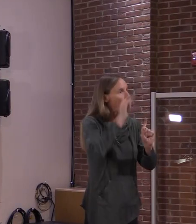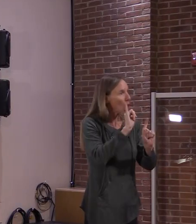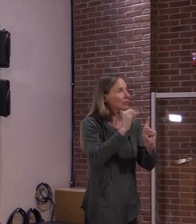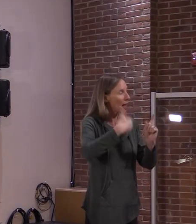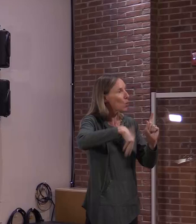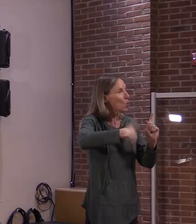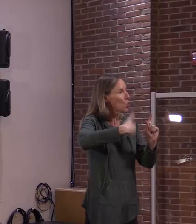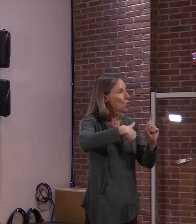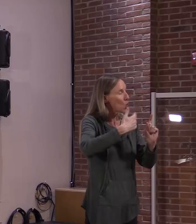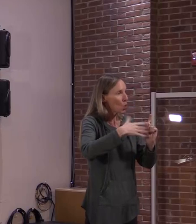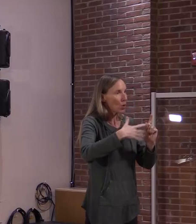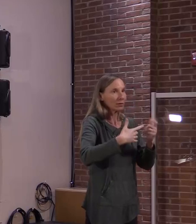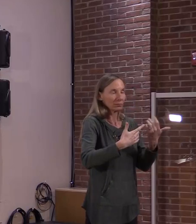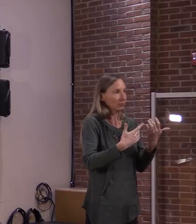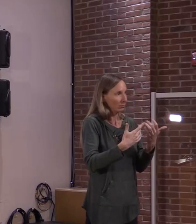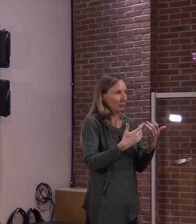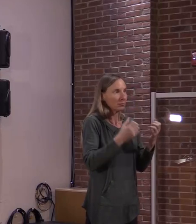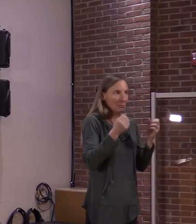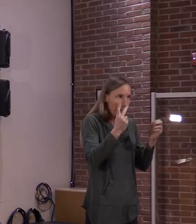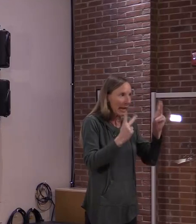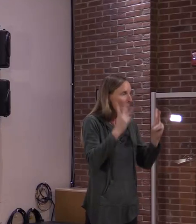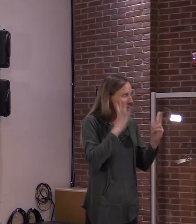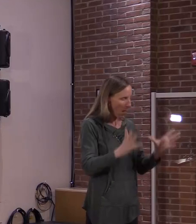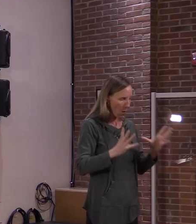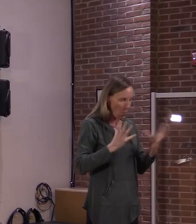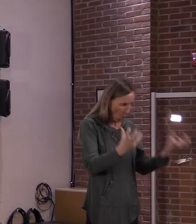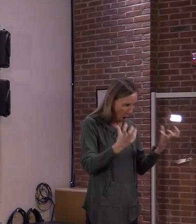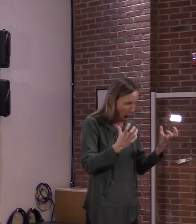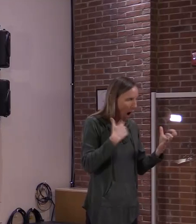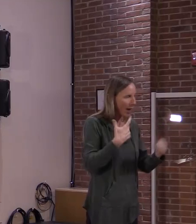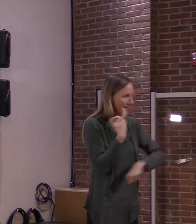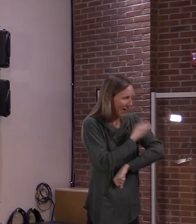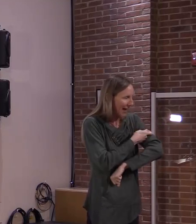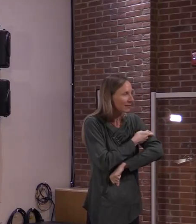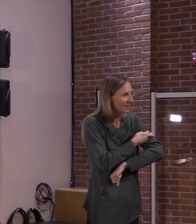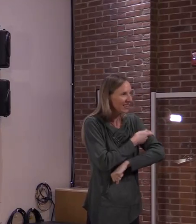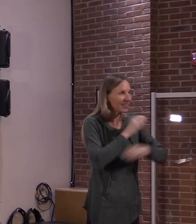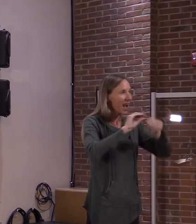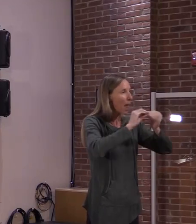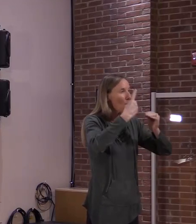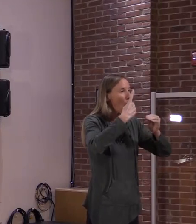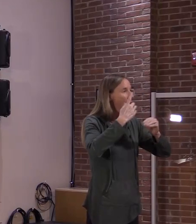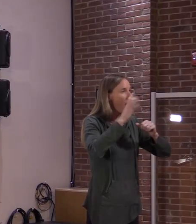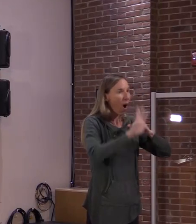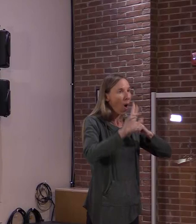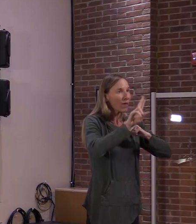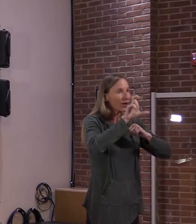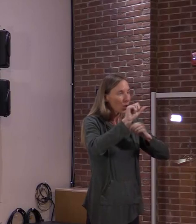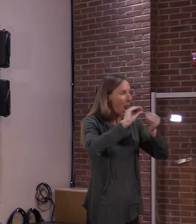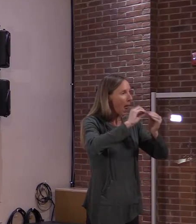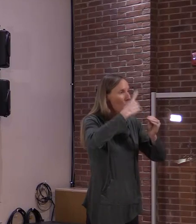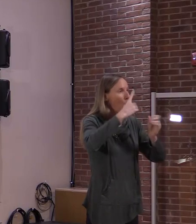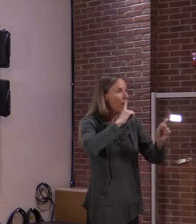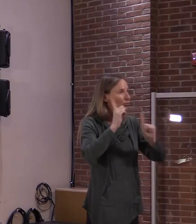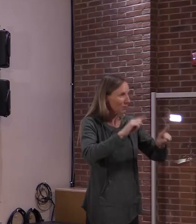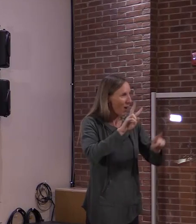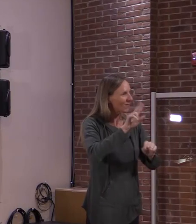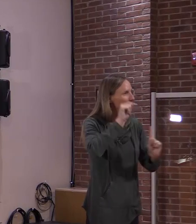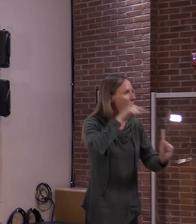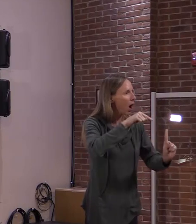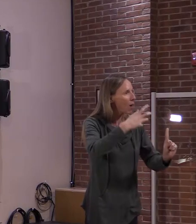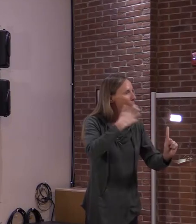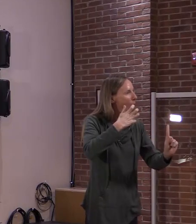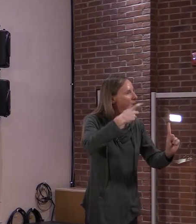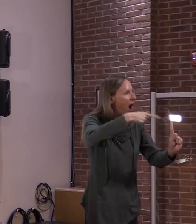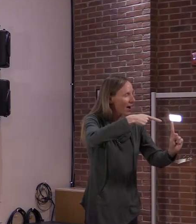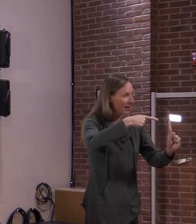with the amount of acceptance of the vaccine and desire to get it. And it's going to bring us to that